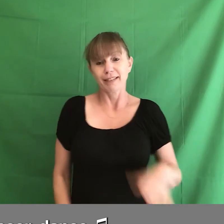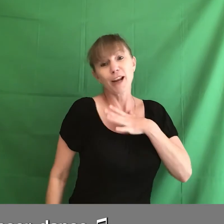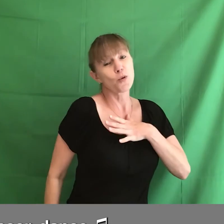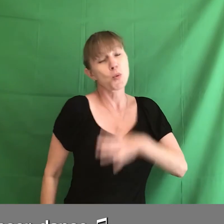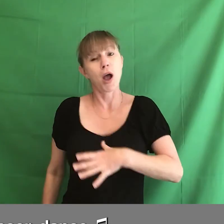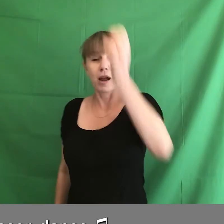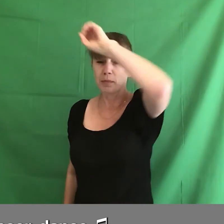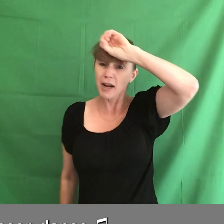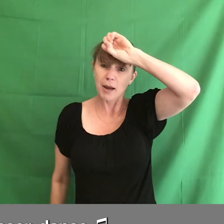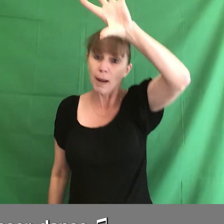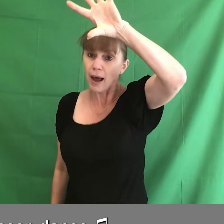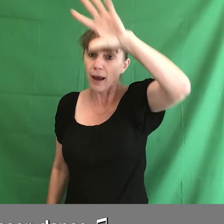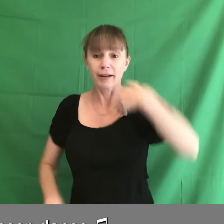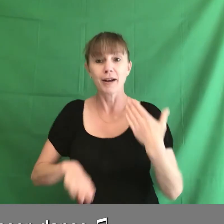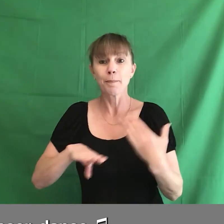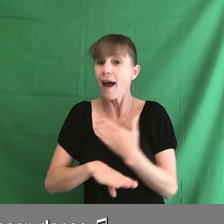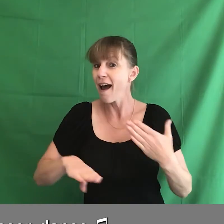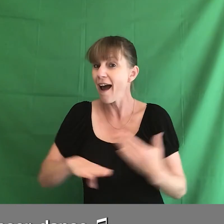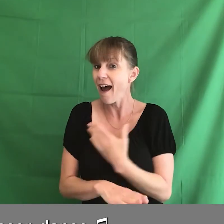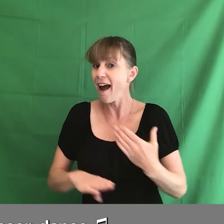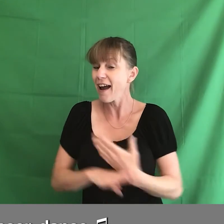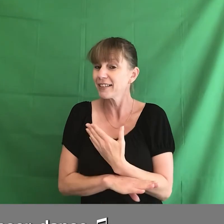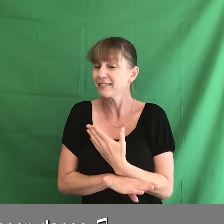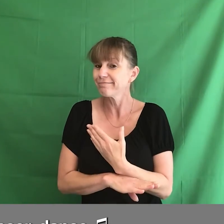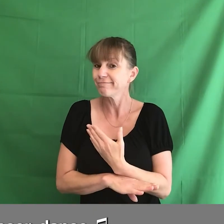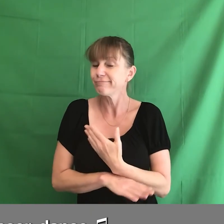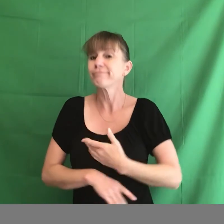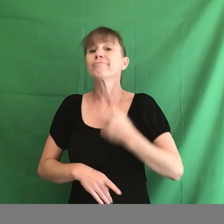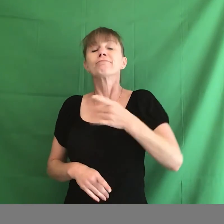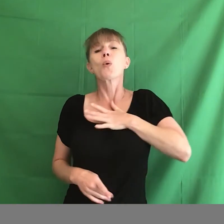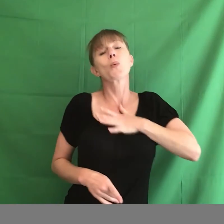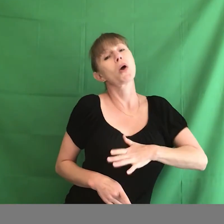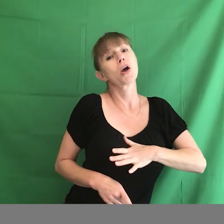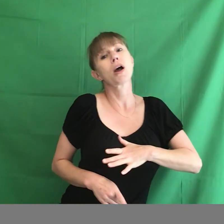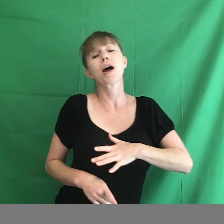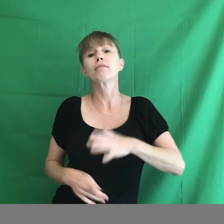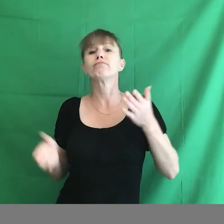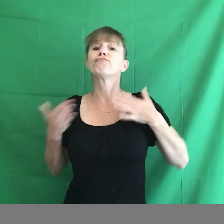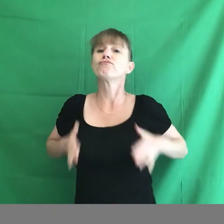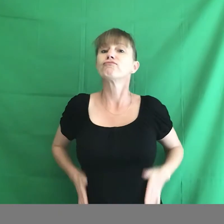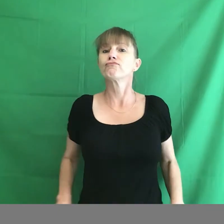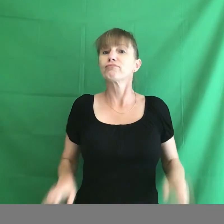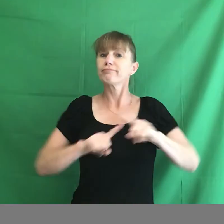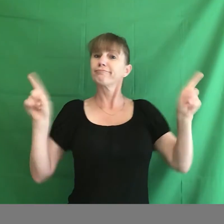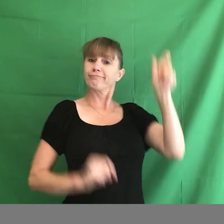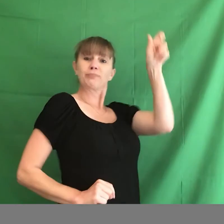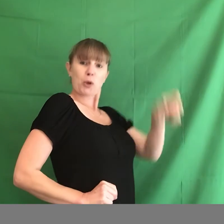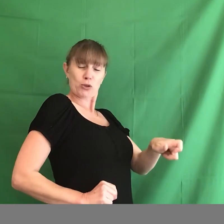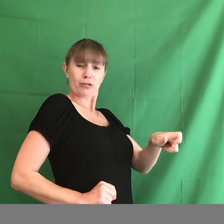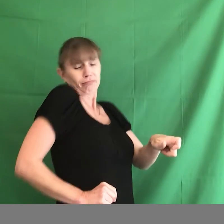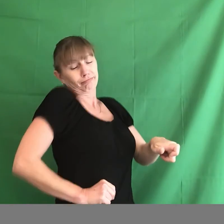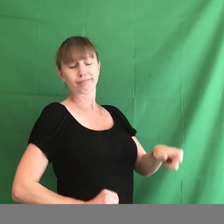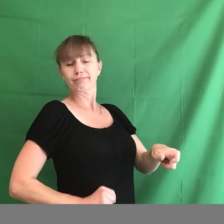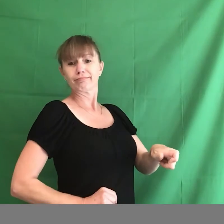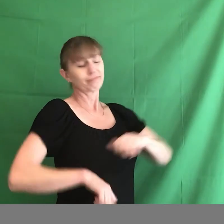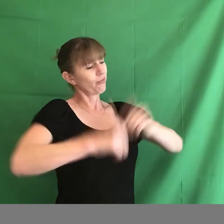dance. If you want to be a miner, mine. If you want to dress like somebody